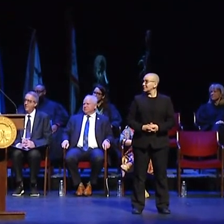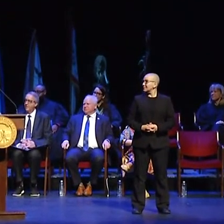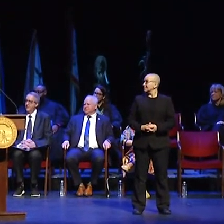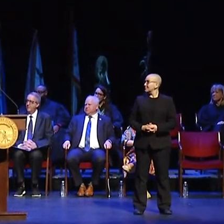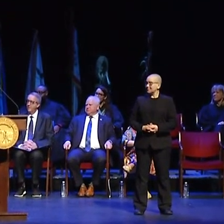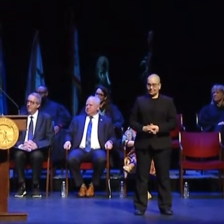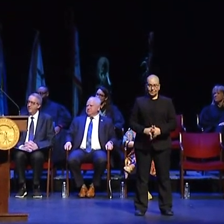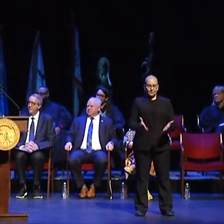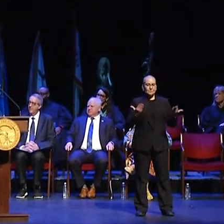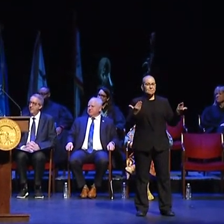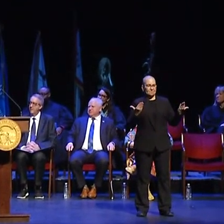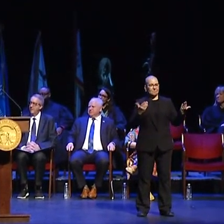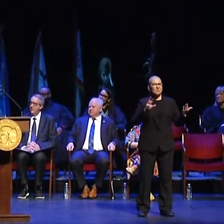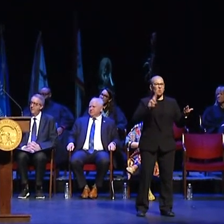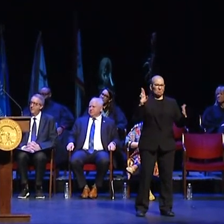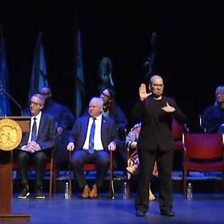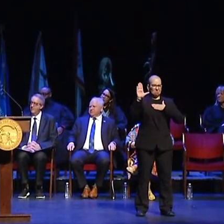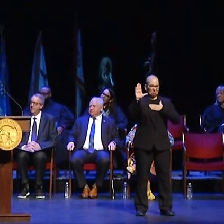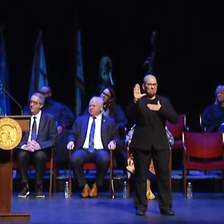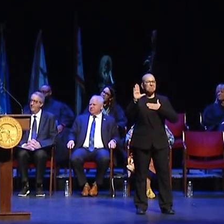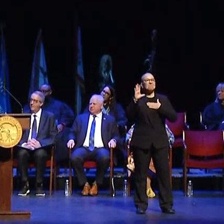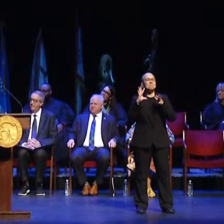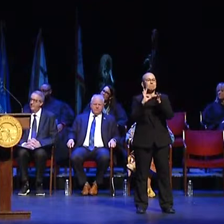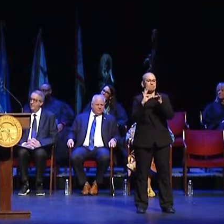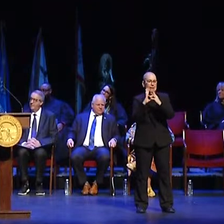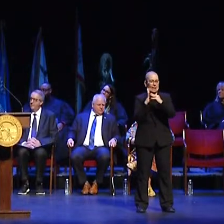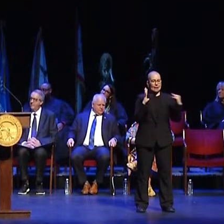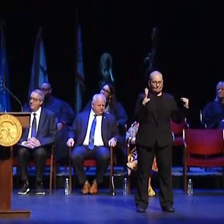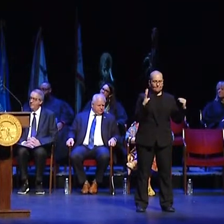Please raise your right hand and repeat after me.